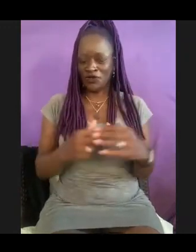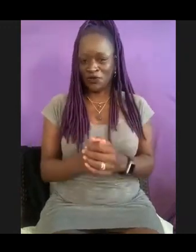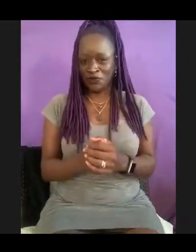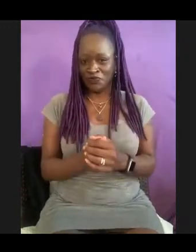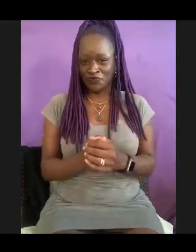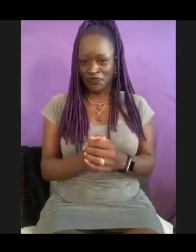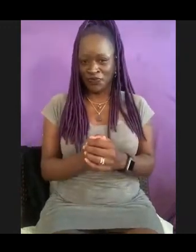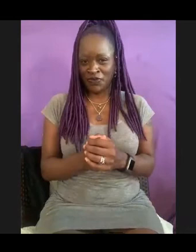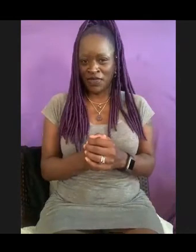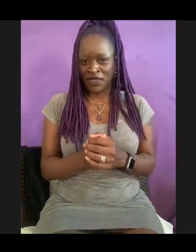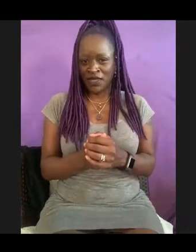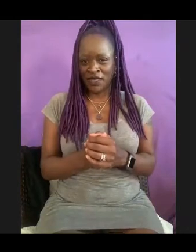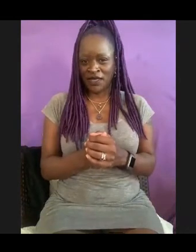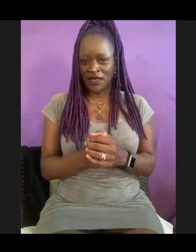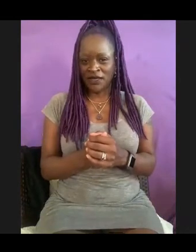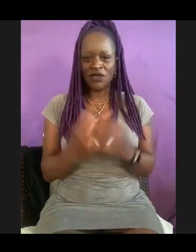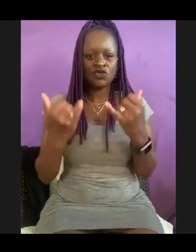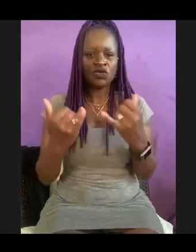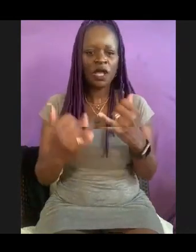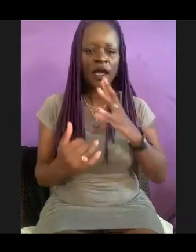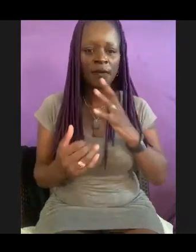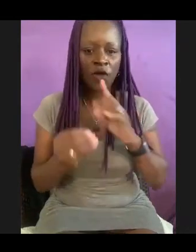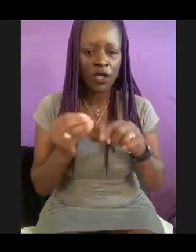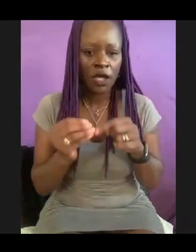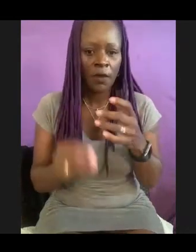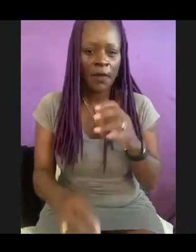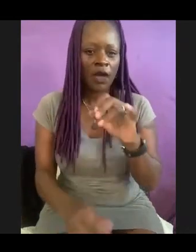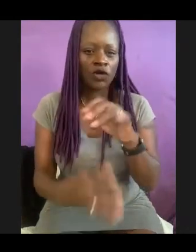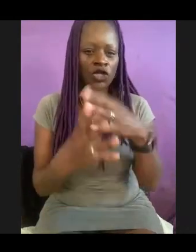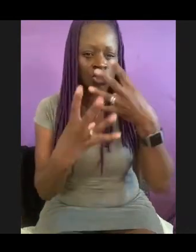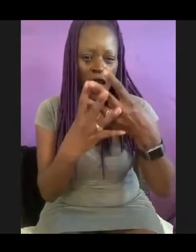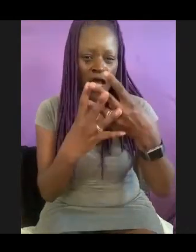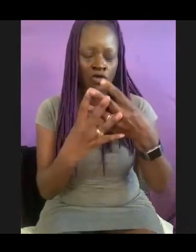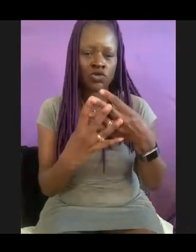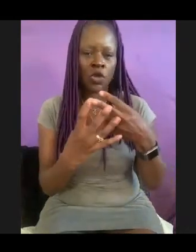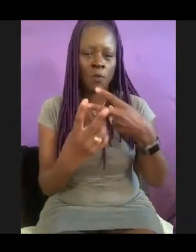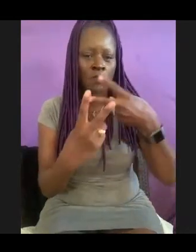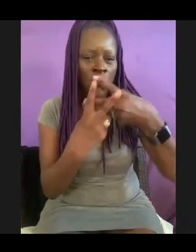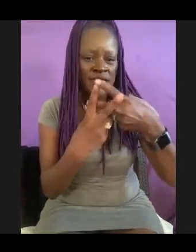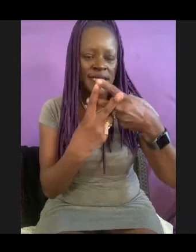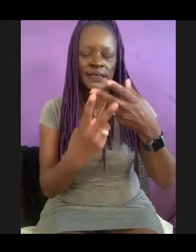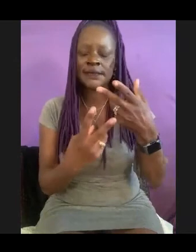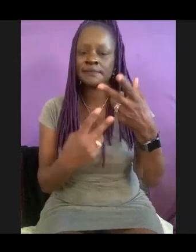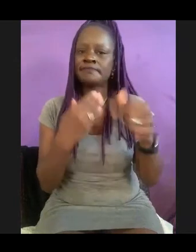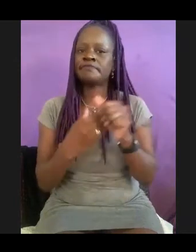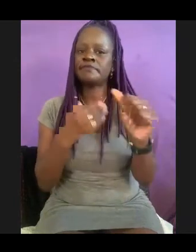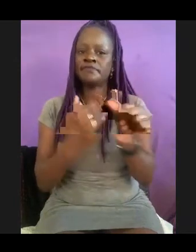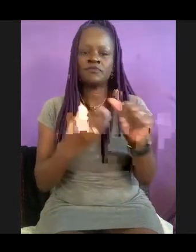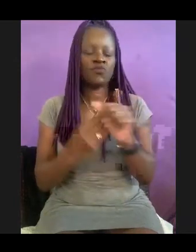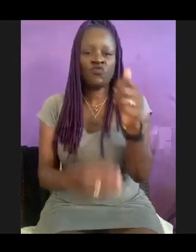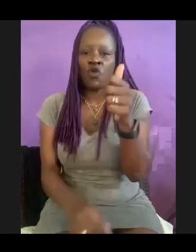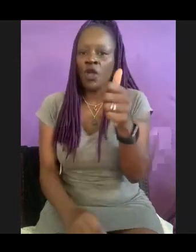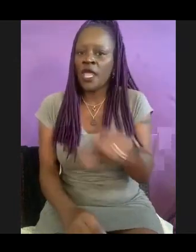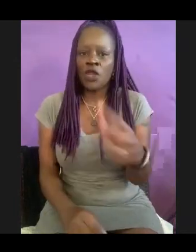Today, I'm here to talk about how jails and prisons are dangerous places for anybody, and